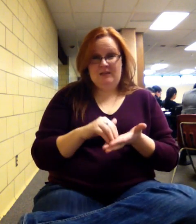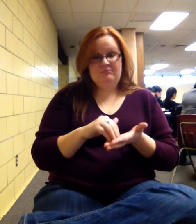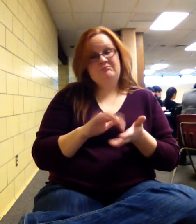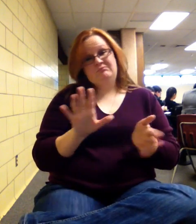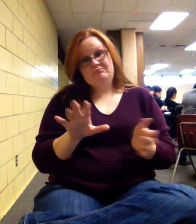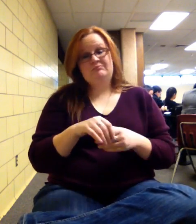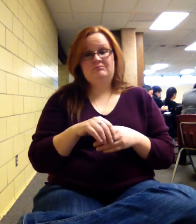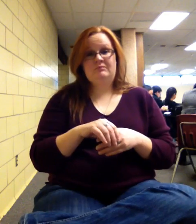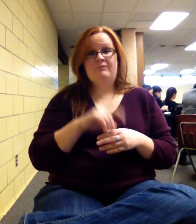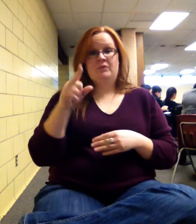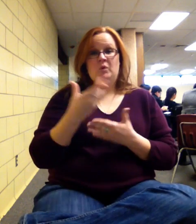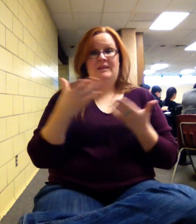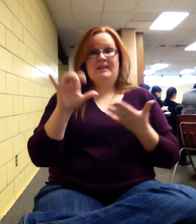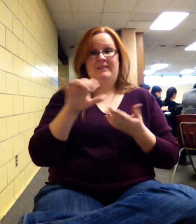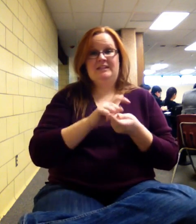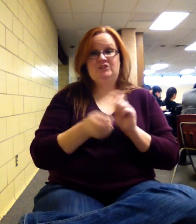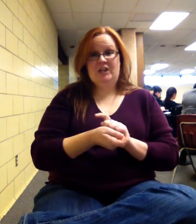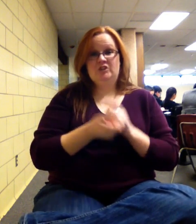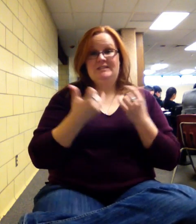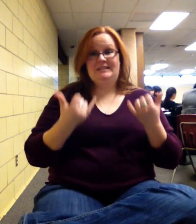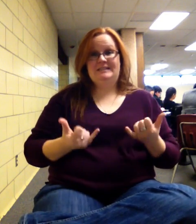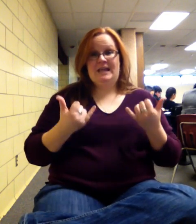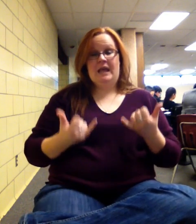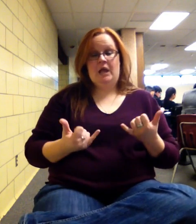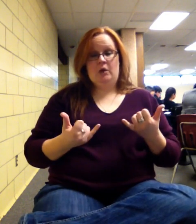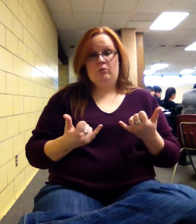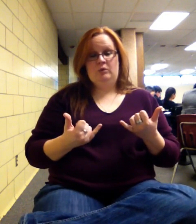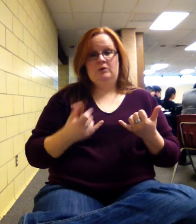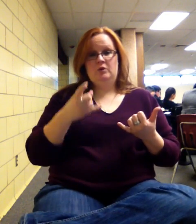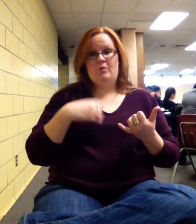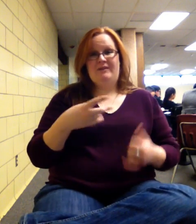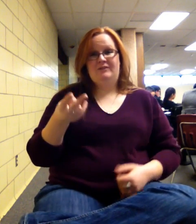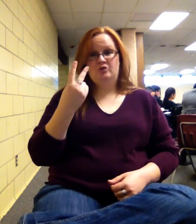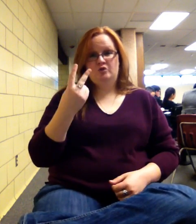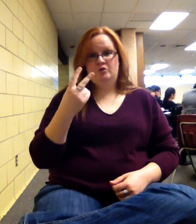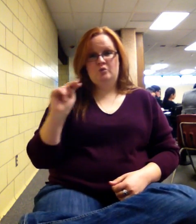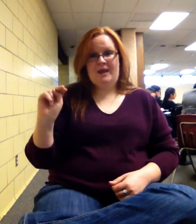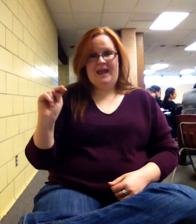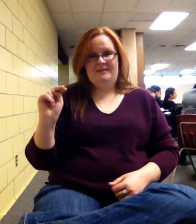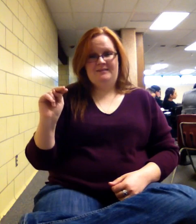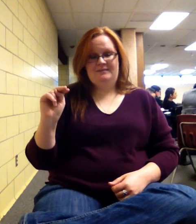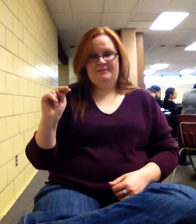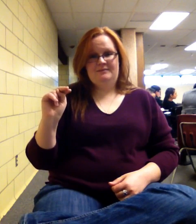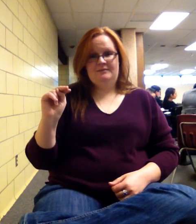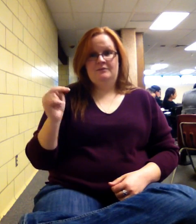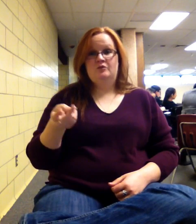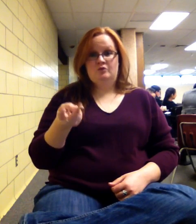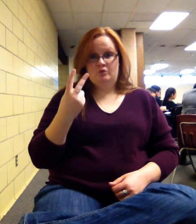calculators. The only thing that's changing is now we've got 2 in. We've got 2 periods that we're leaving that